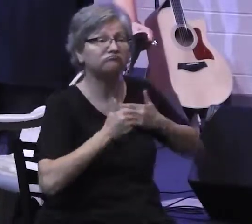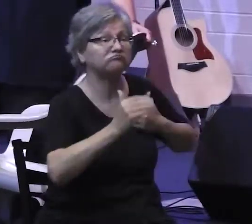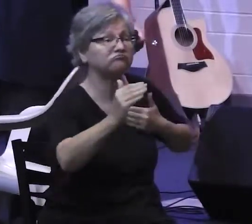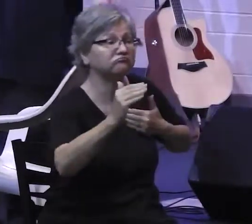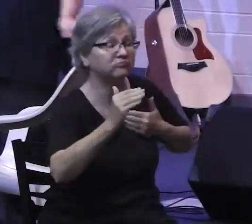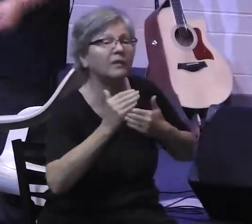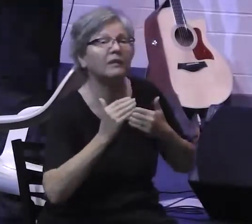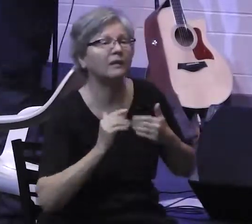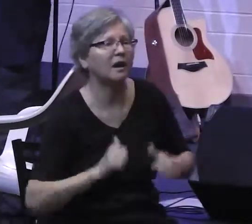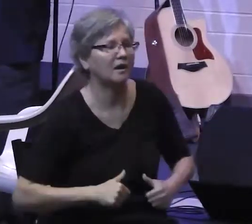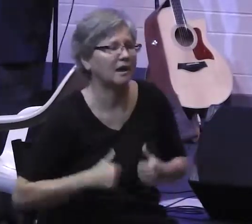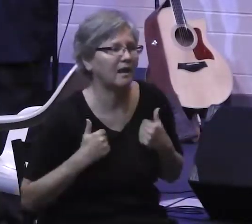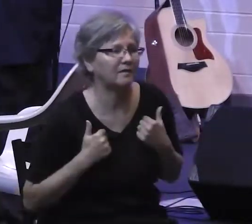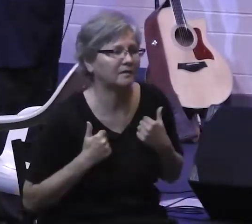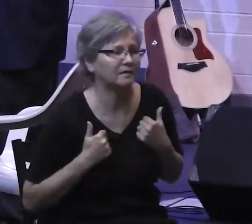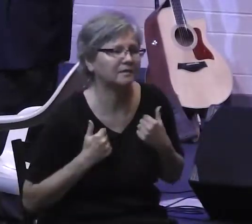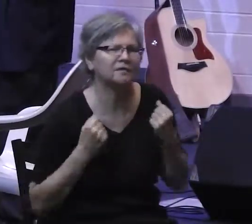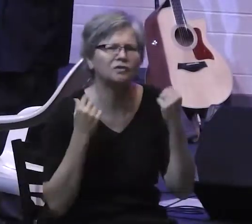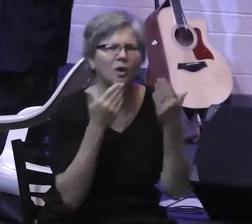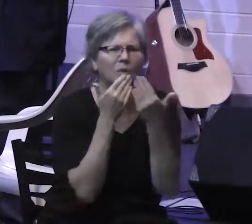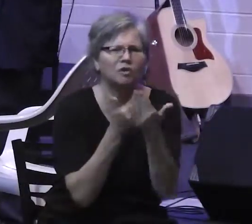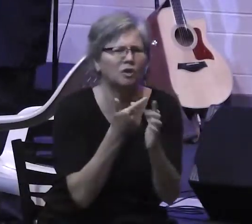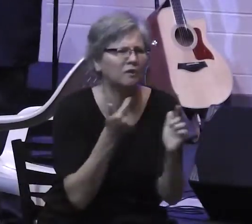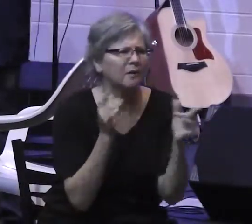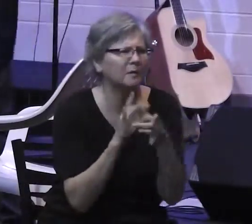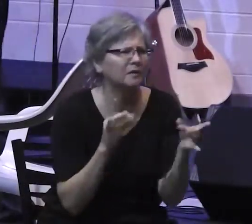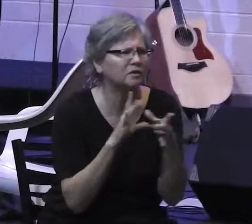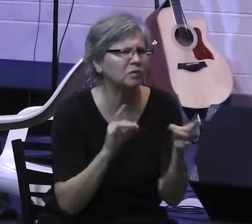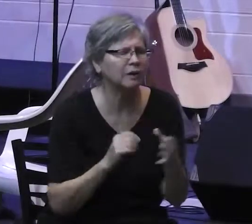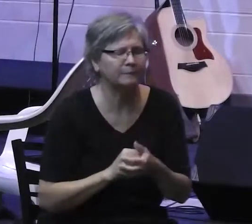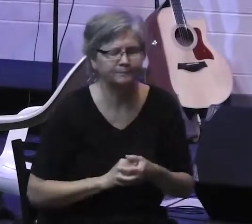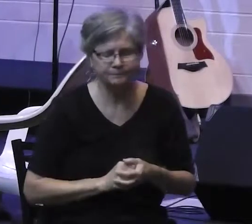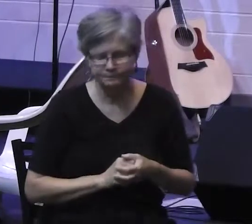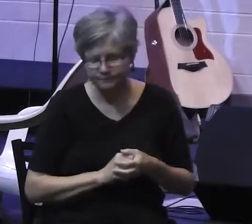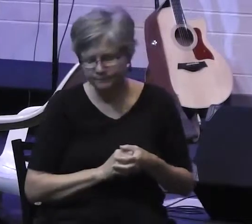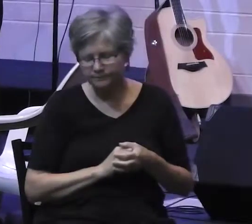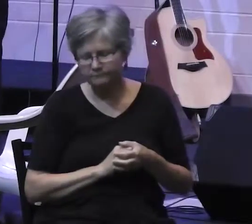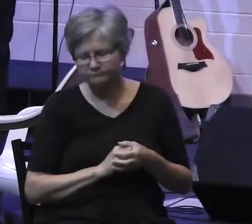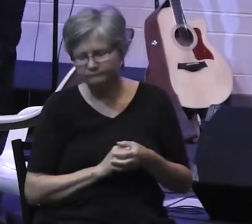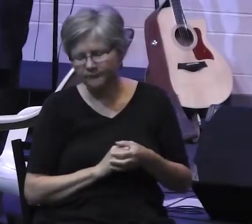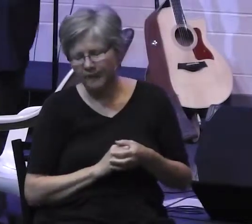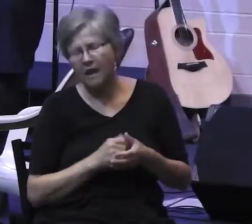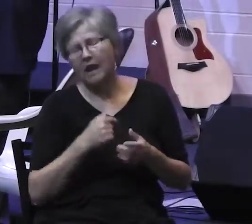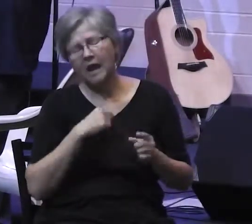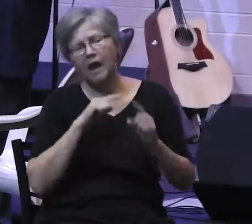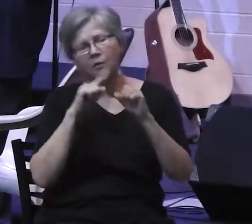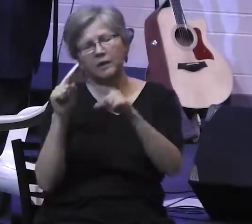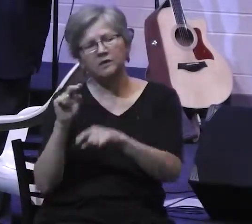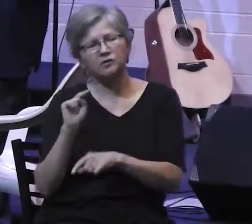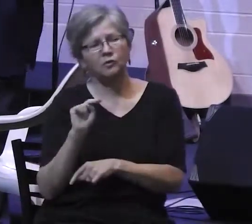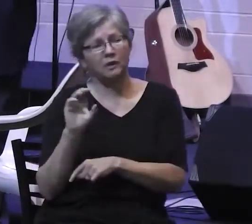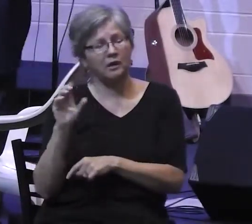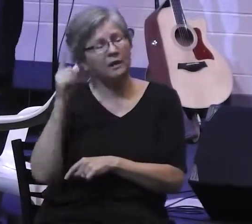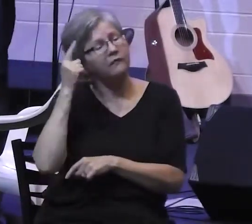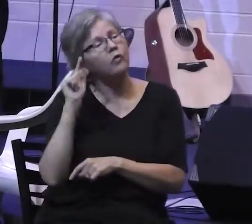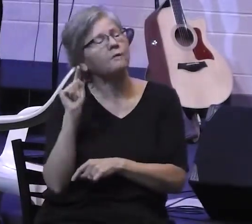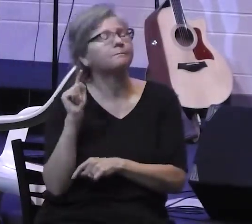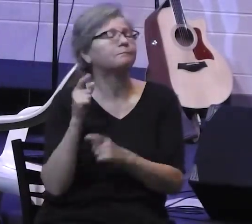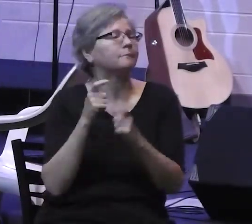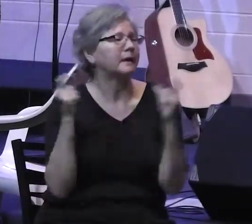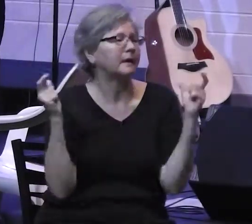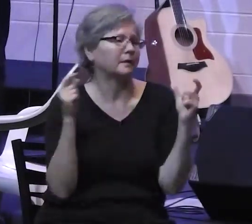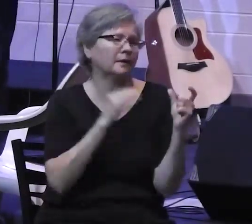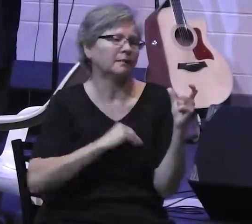of this story. In fact, I was reminded a few weeks ago when I was in North Carolina for our big missions conference, going into